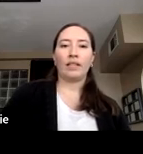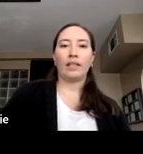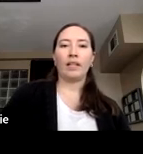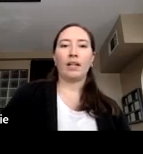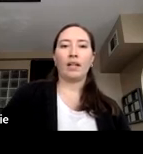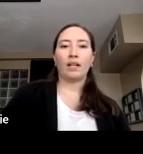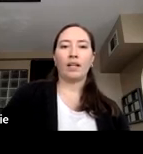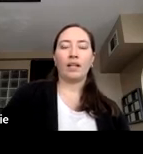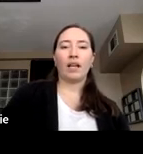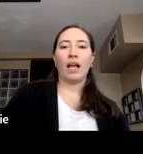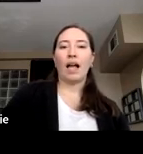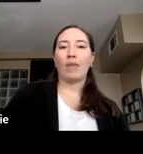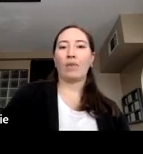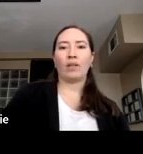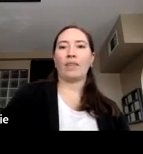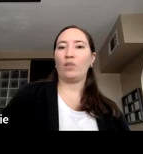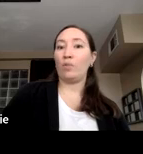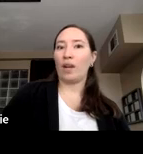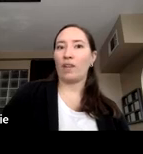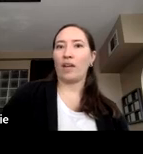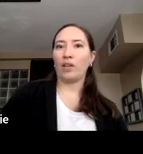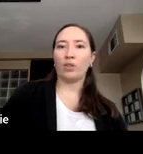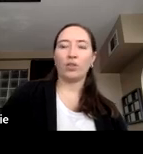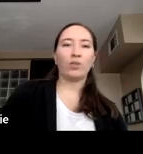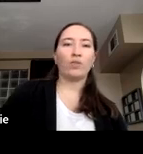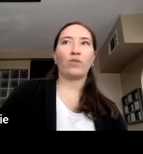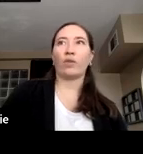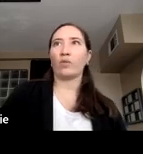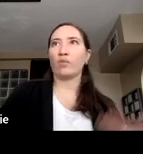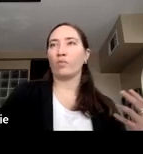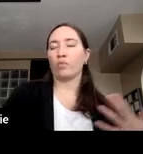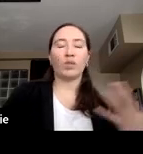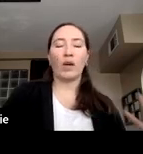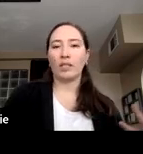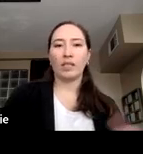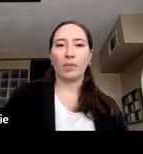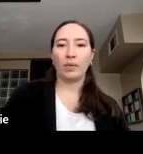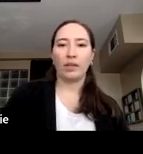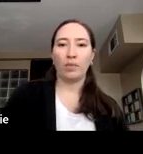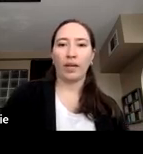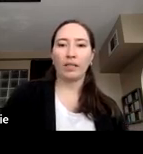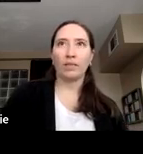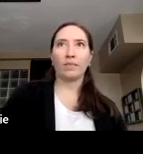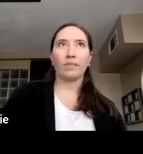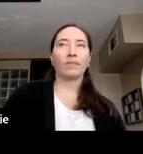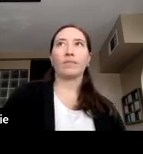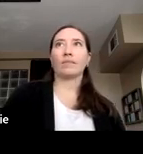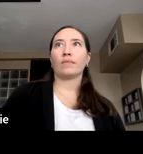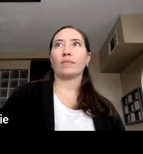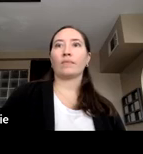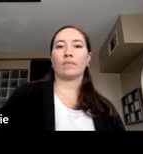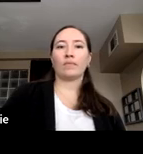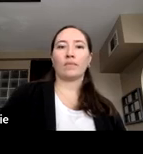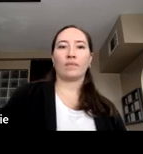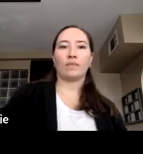So let's say here, I want to look at the numeric values for the responses that people have picked.